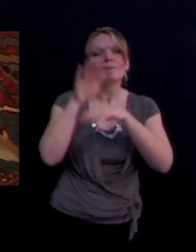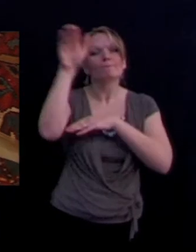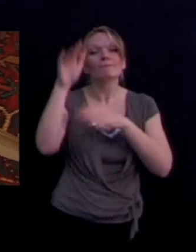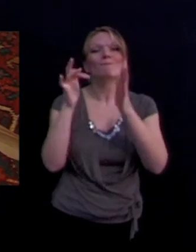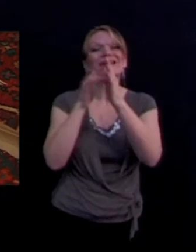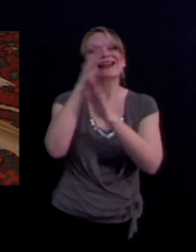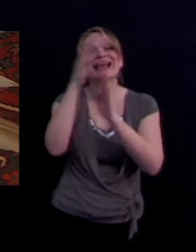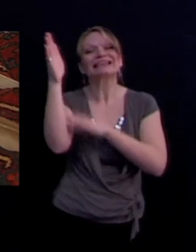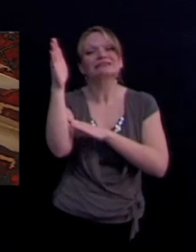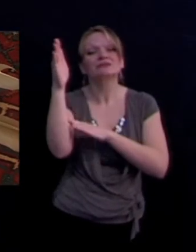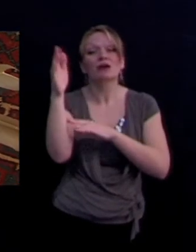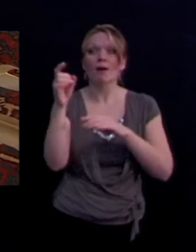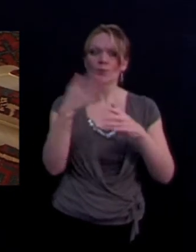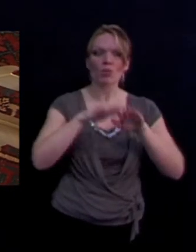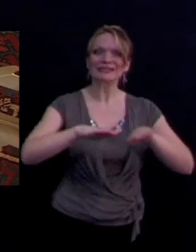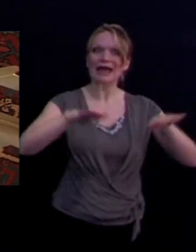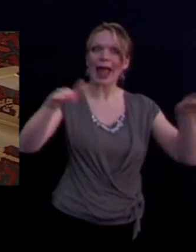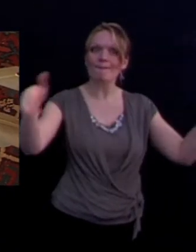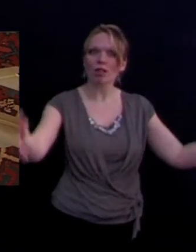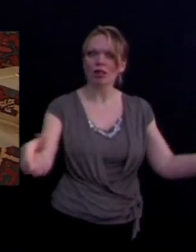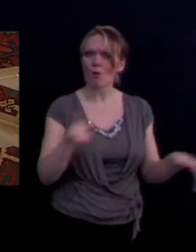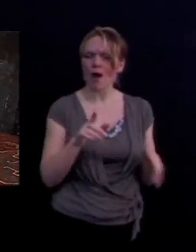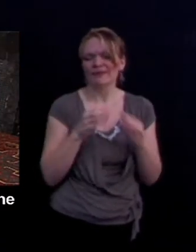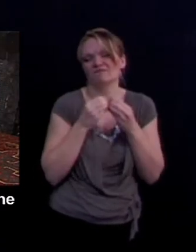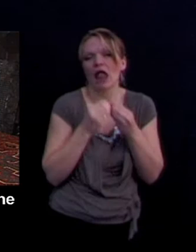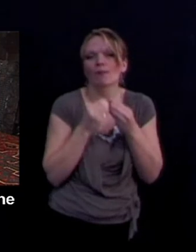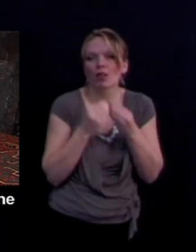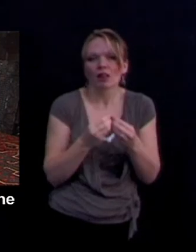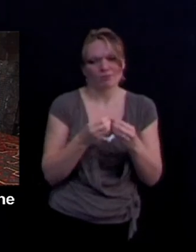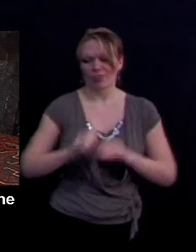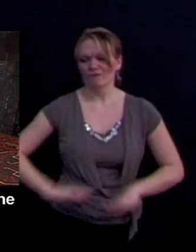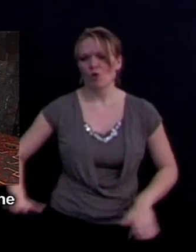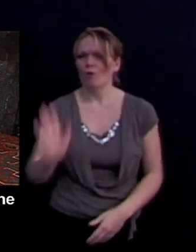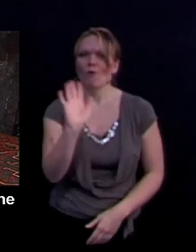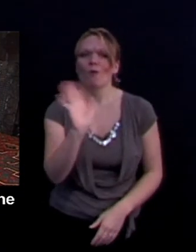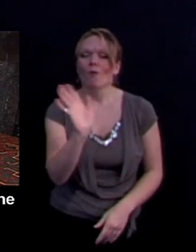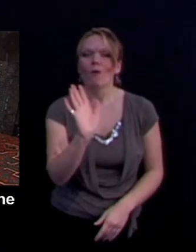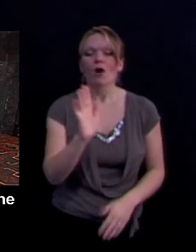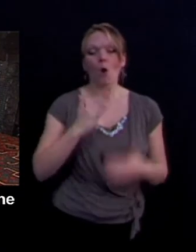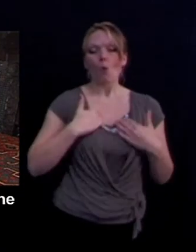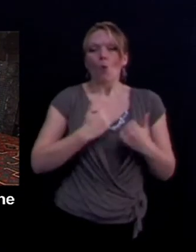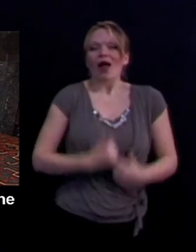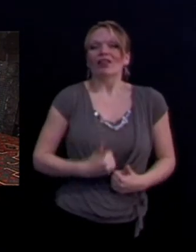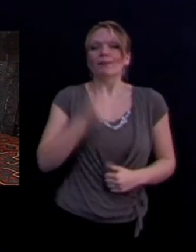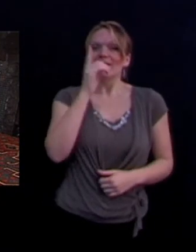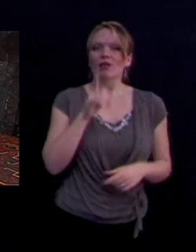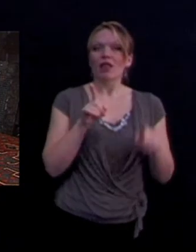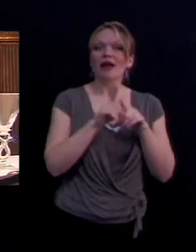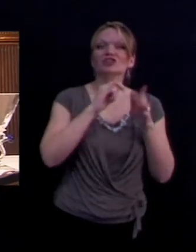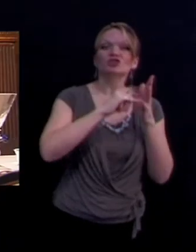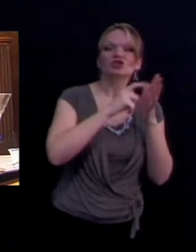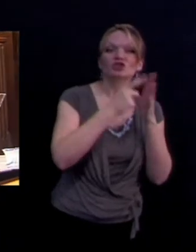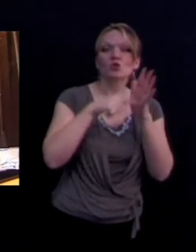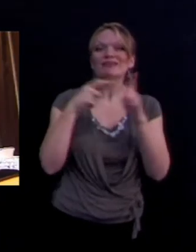on the table rather than the floor, as they were so valuable. Wealthy people like Sir Joseph Payne displayed their riches with